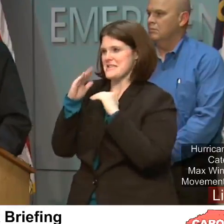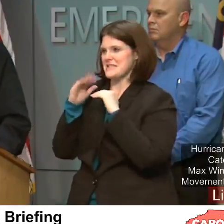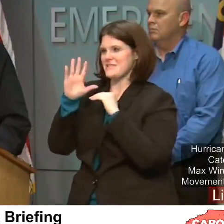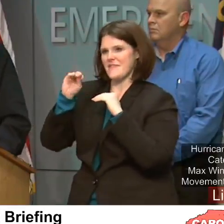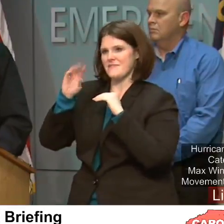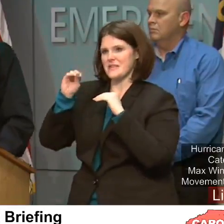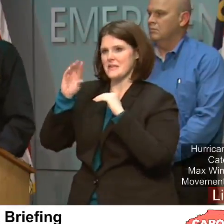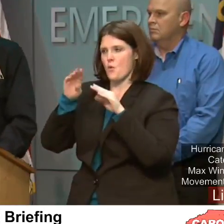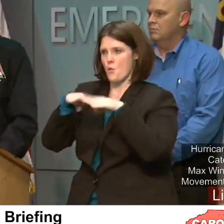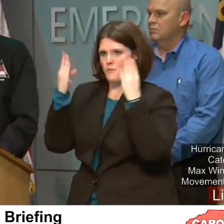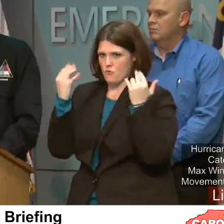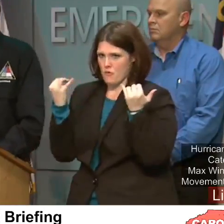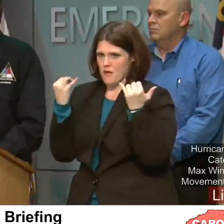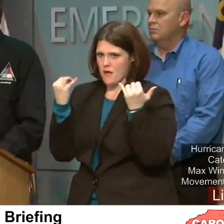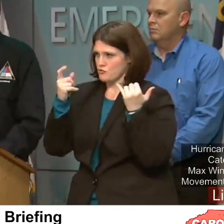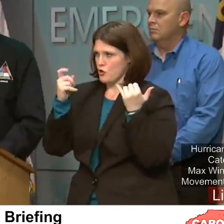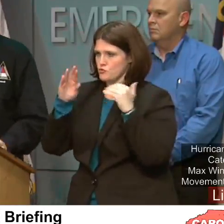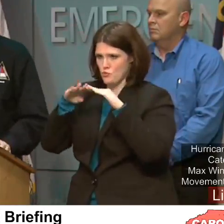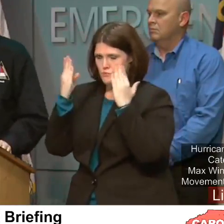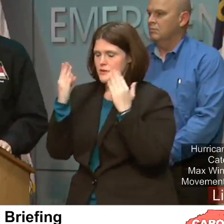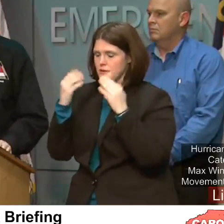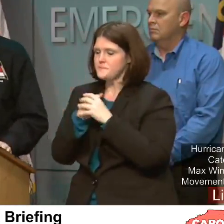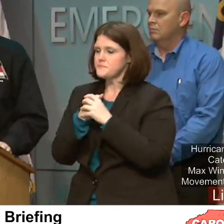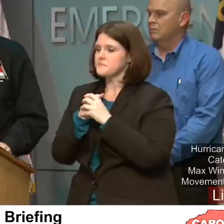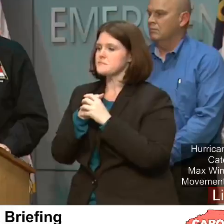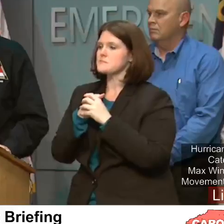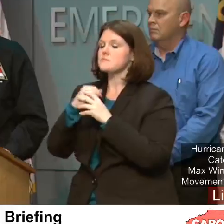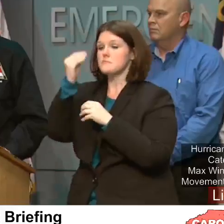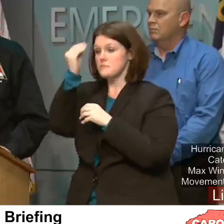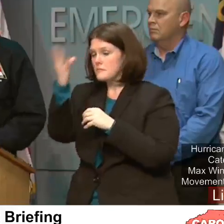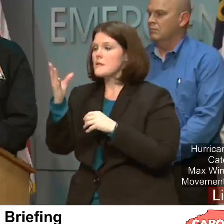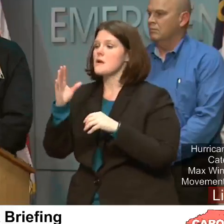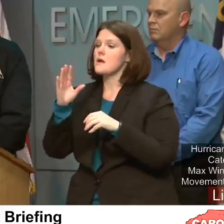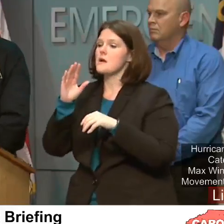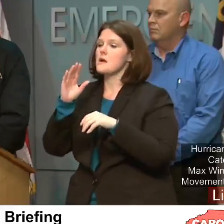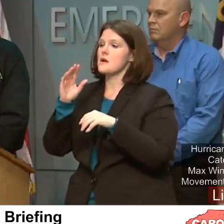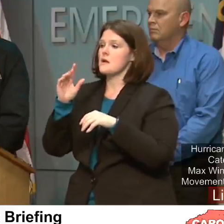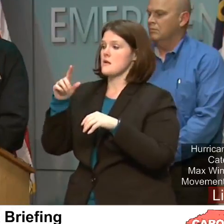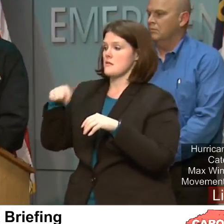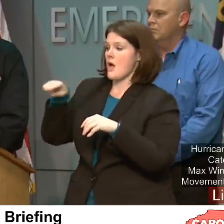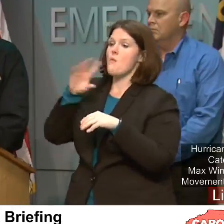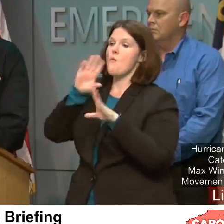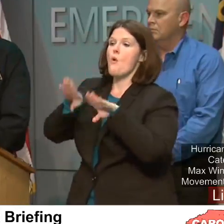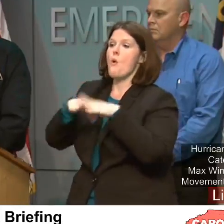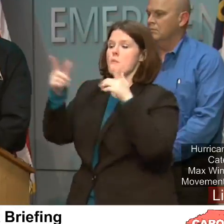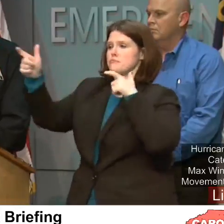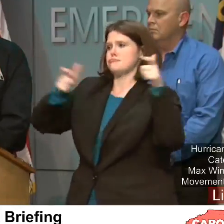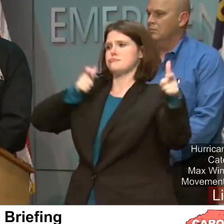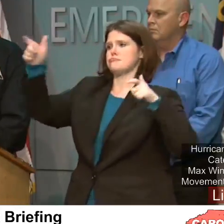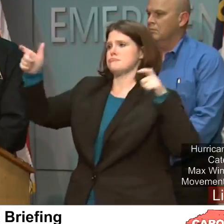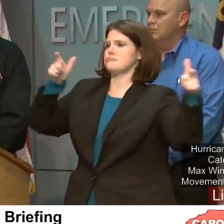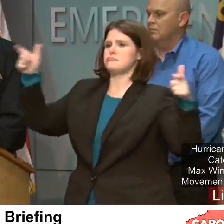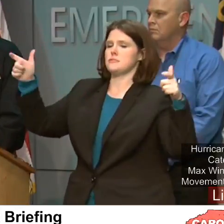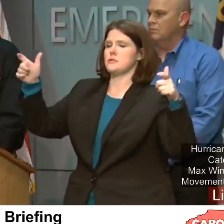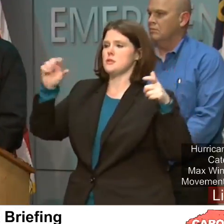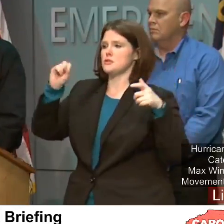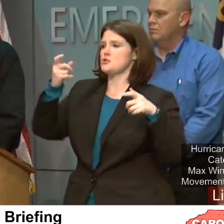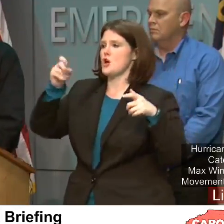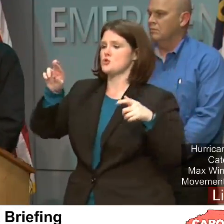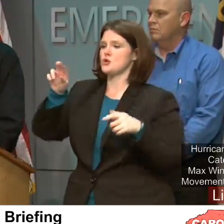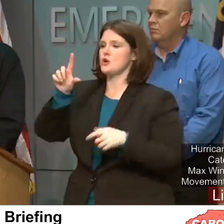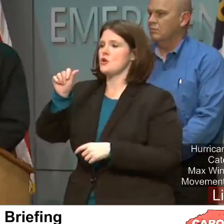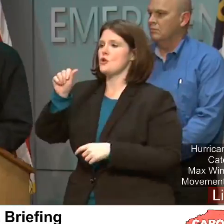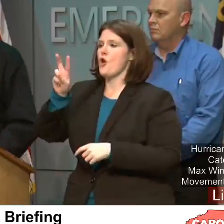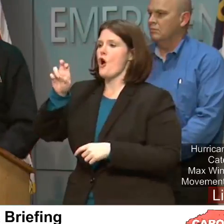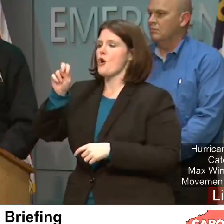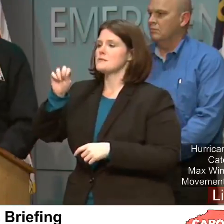the state. And in fact, officials will open at 6 p.m. a large shelter at Lawrence